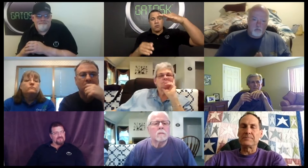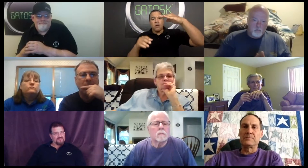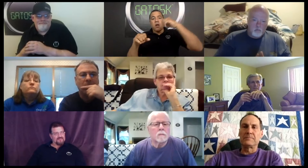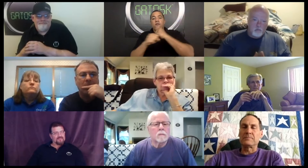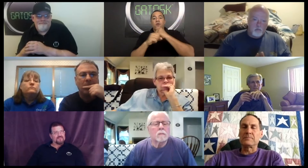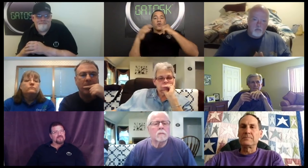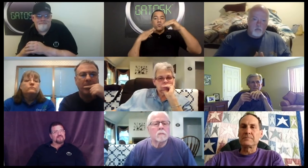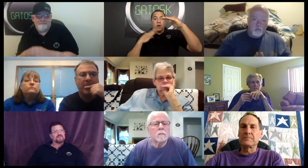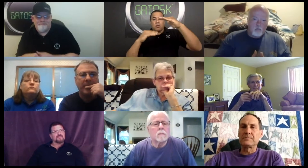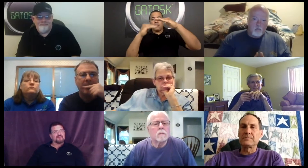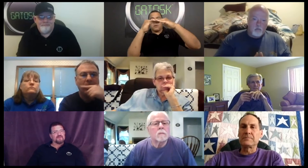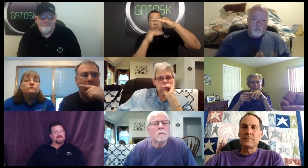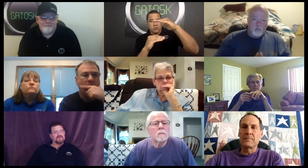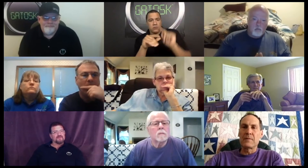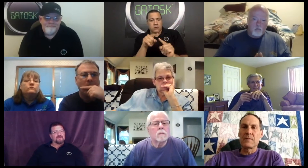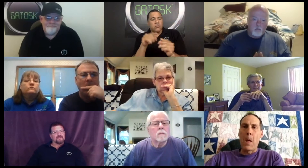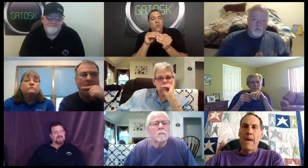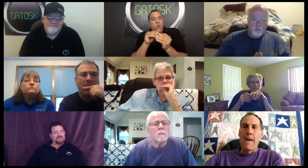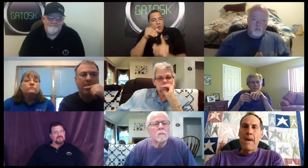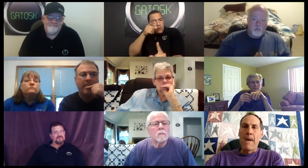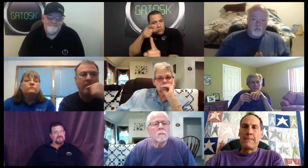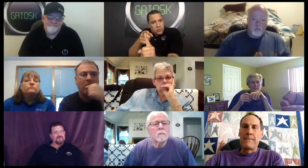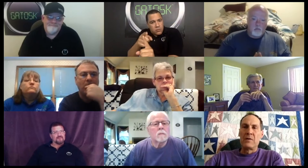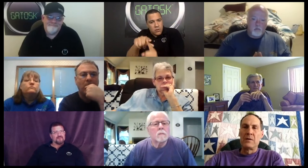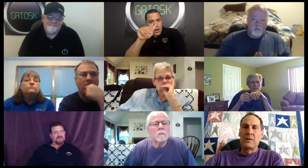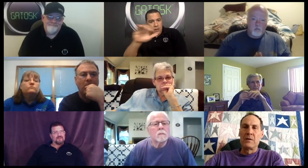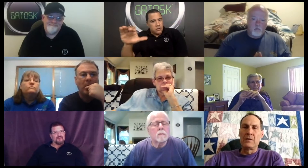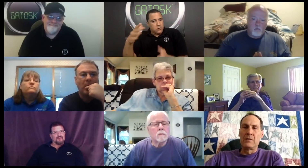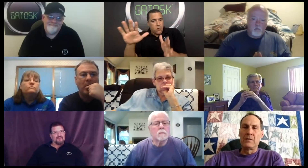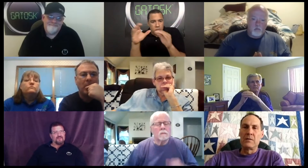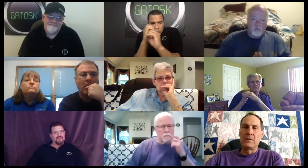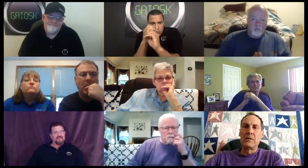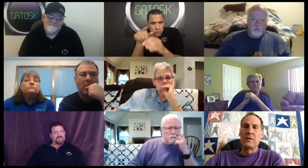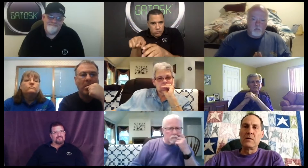credit. The advertising credits are a little more specific to ACC.